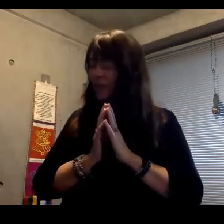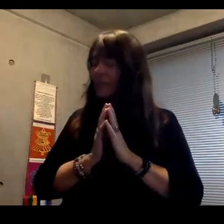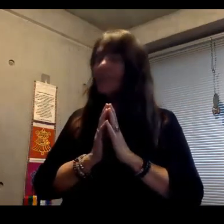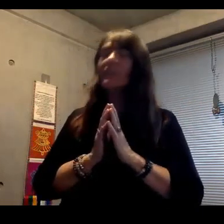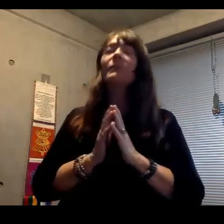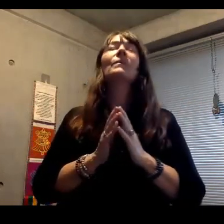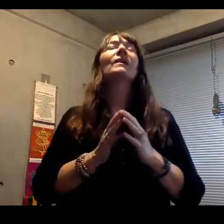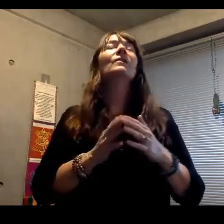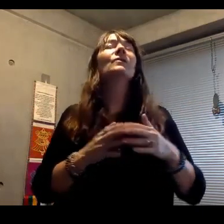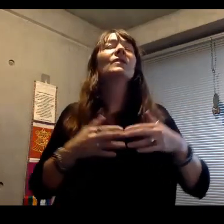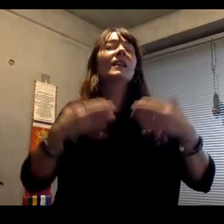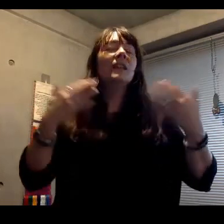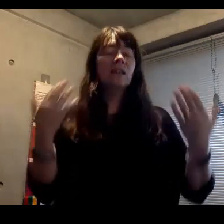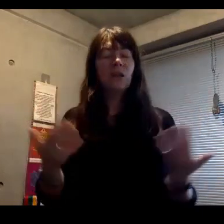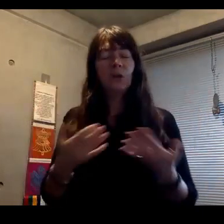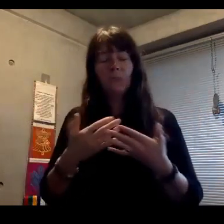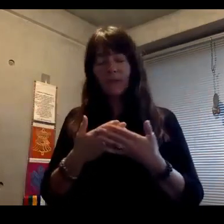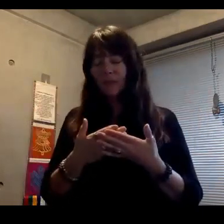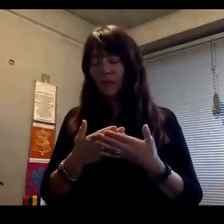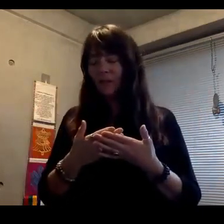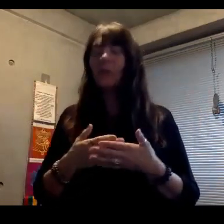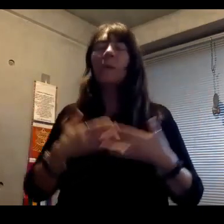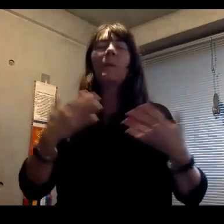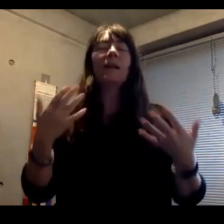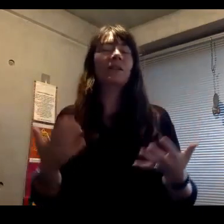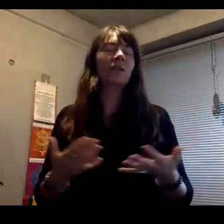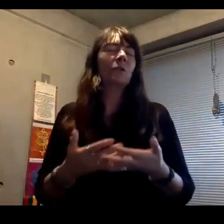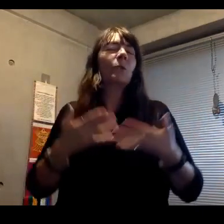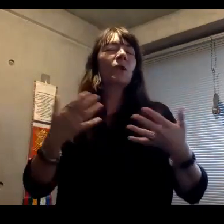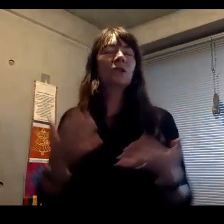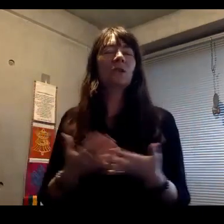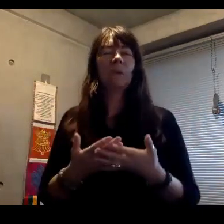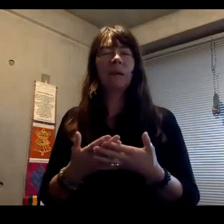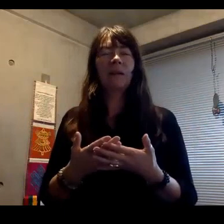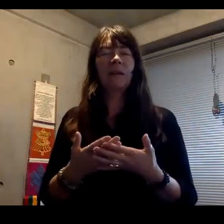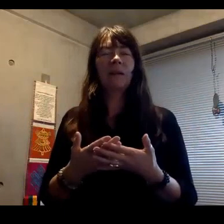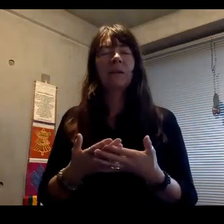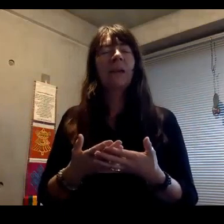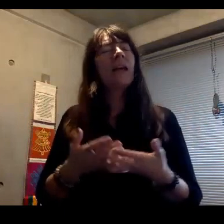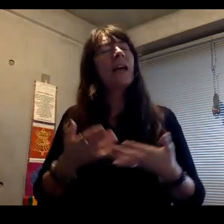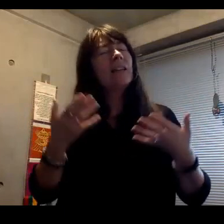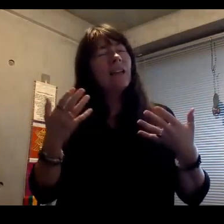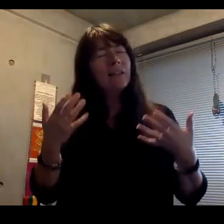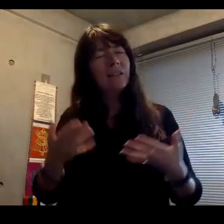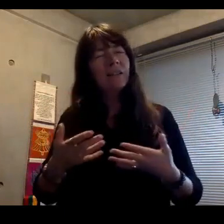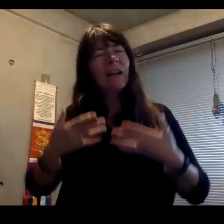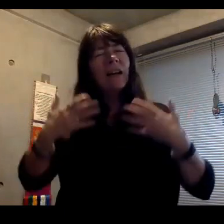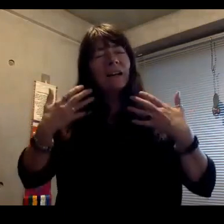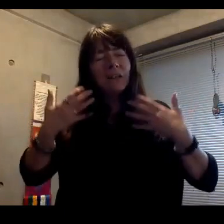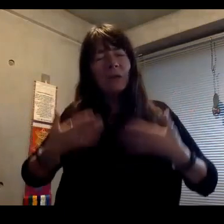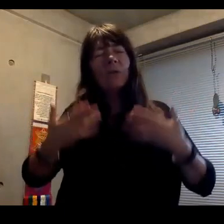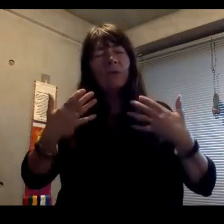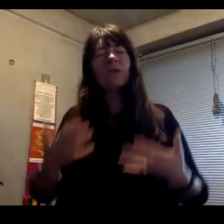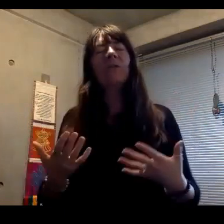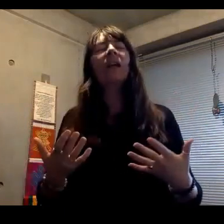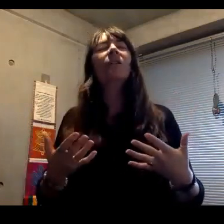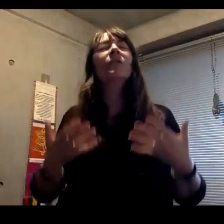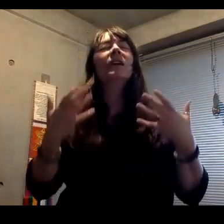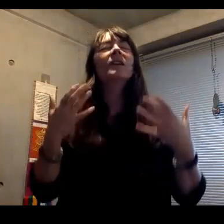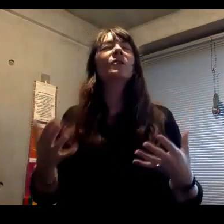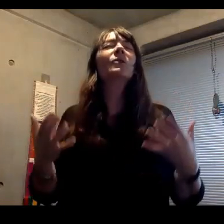this idea, you see that humans should be better, the world should be better. And yet the universe